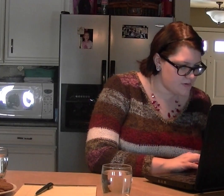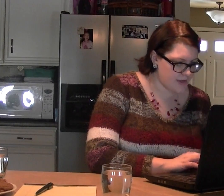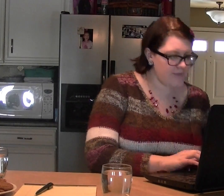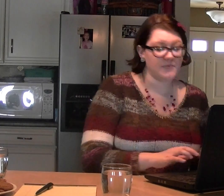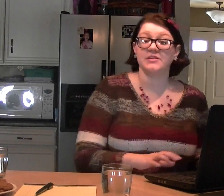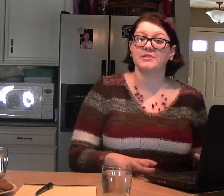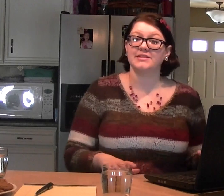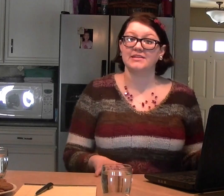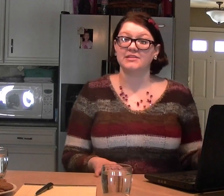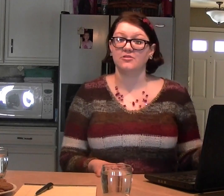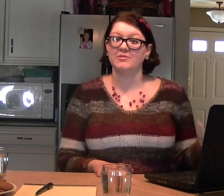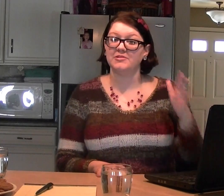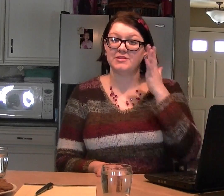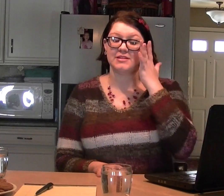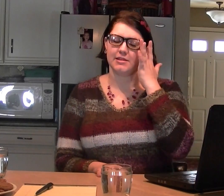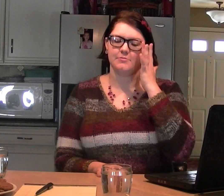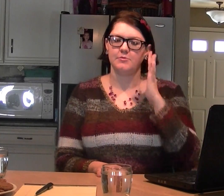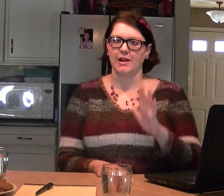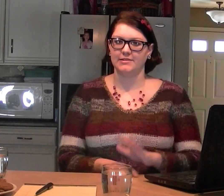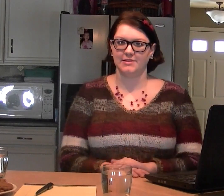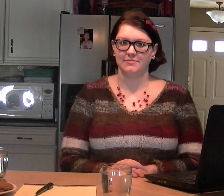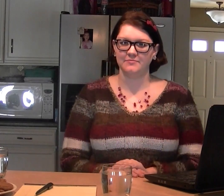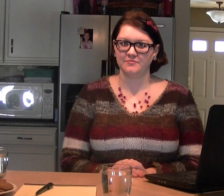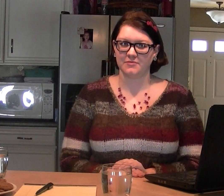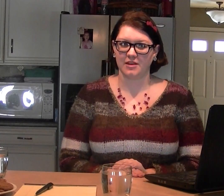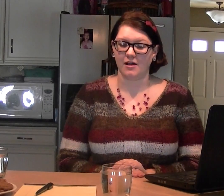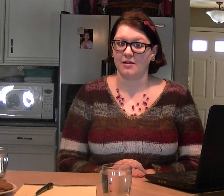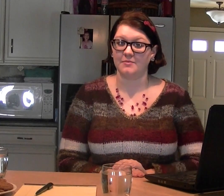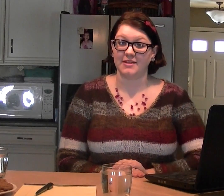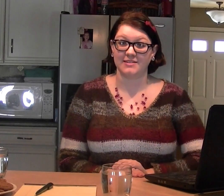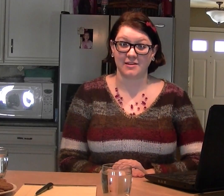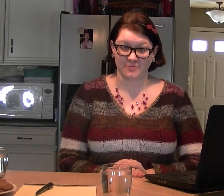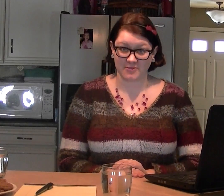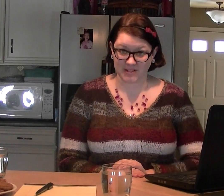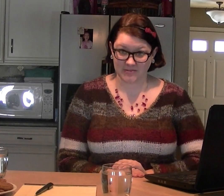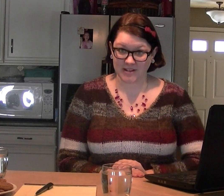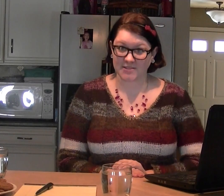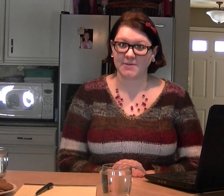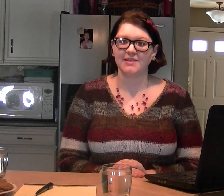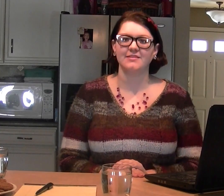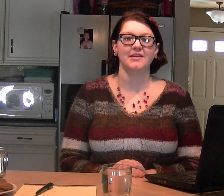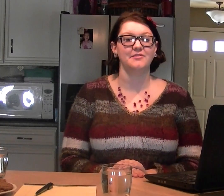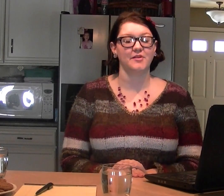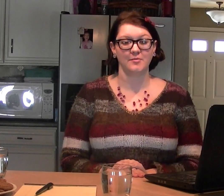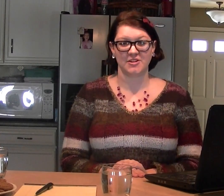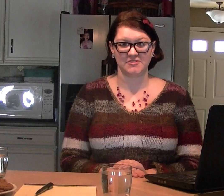Okay, and you can take these home and you can study them and practice them. And I will see you next week. Thank you very much for